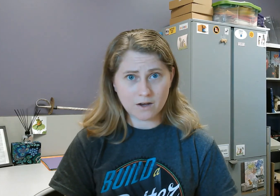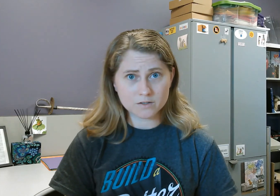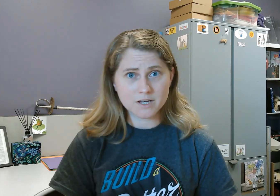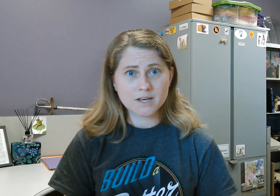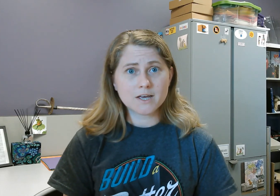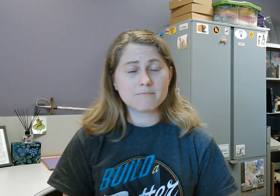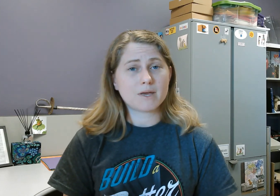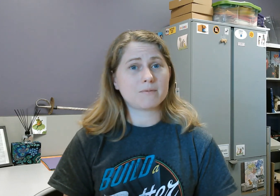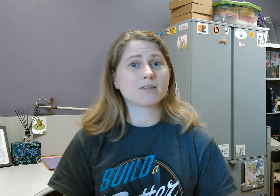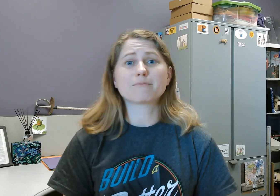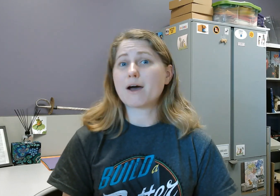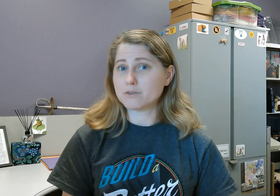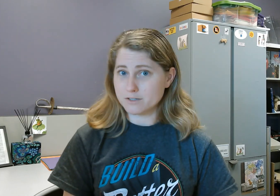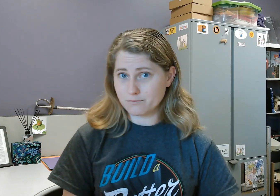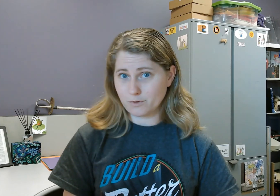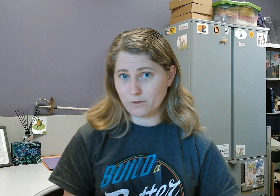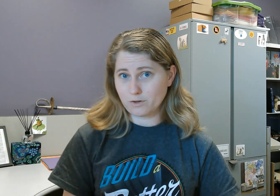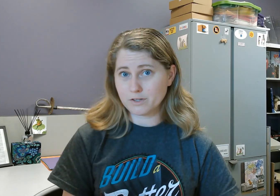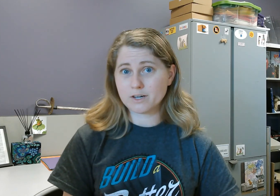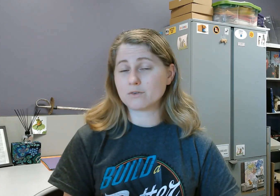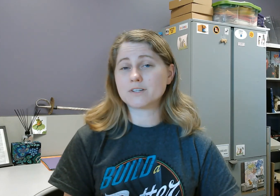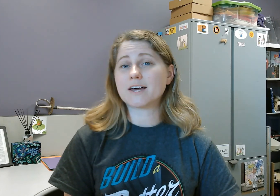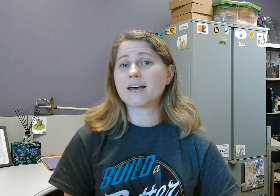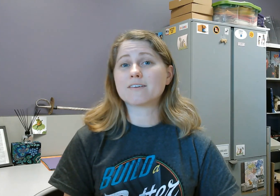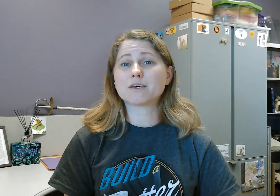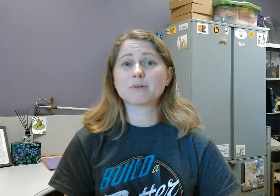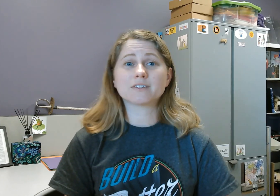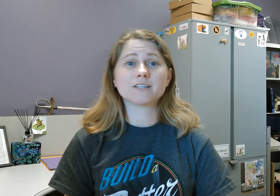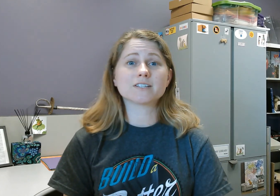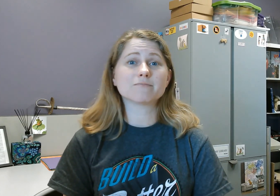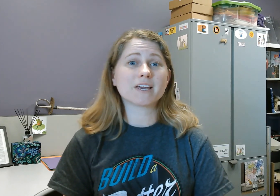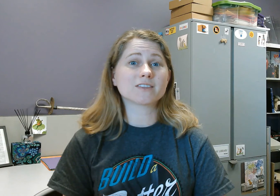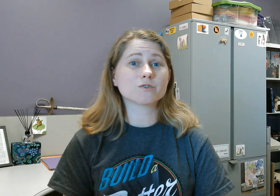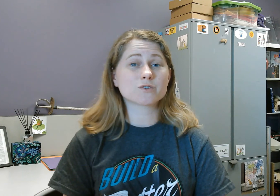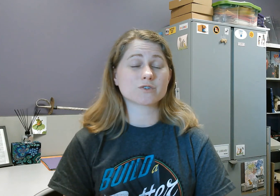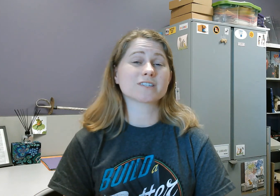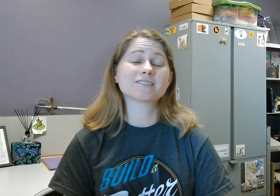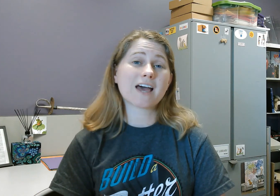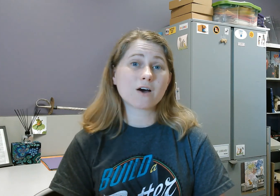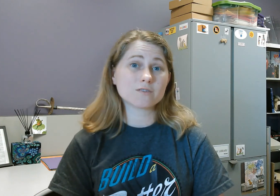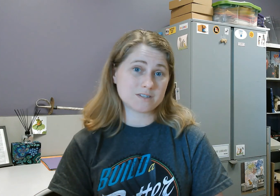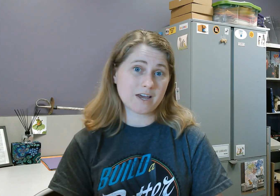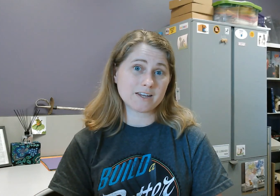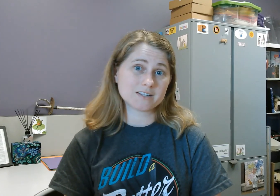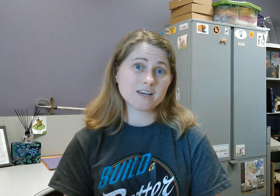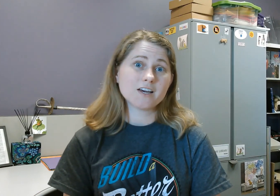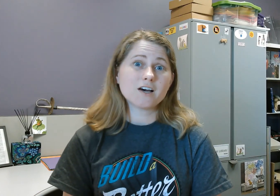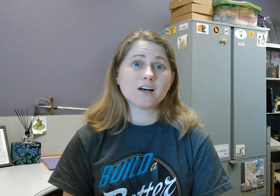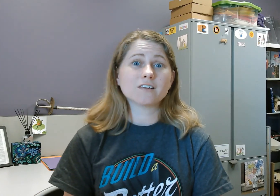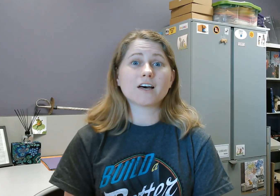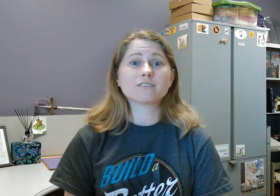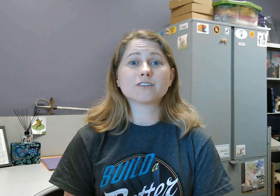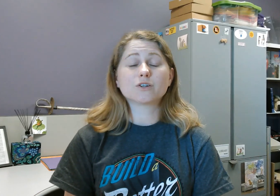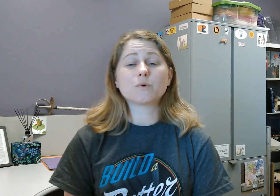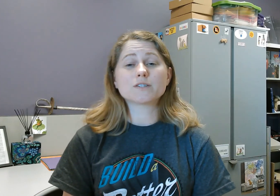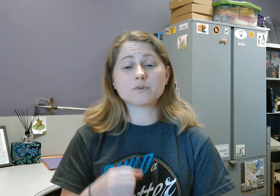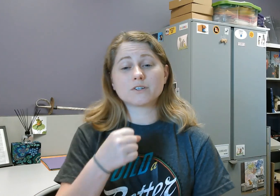out. Maybe their mouth is full, or they don't yet have the ability to make those certain sounds yet. A lot of little ones will